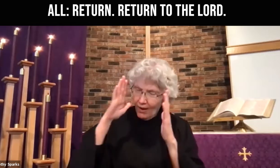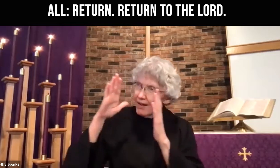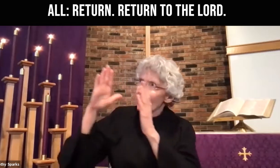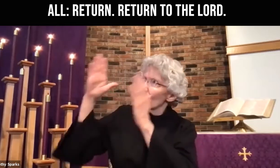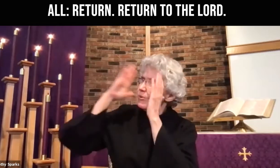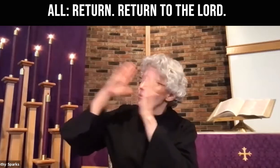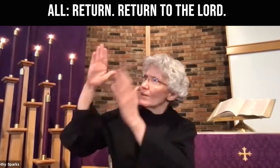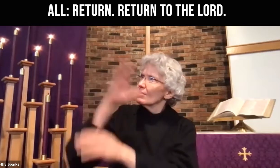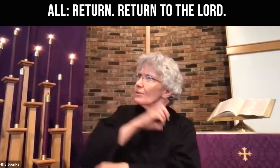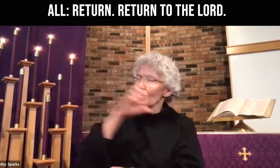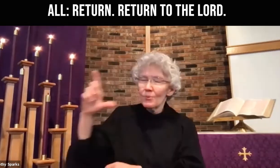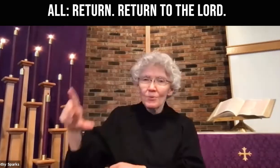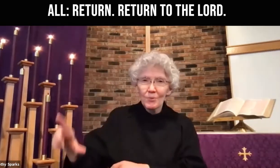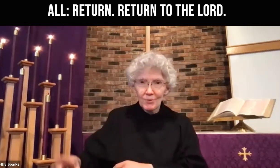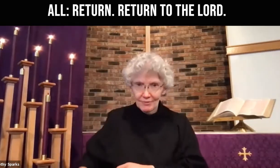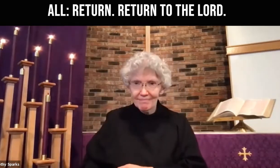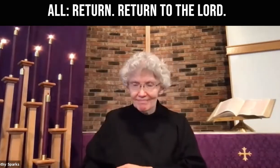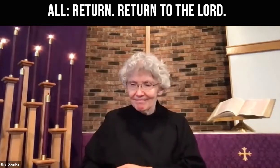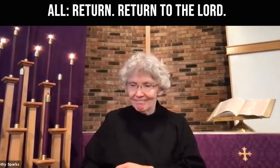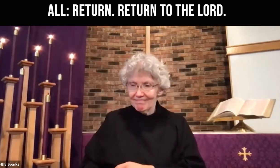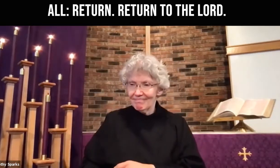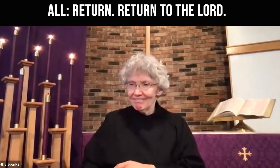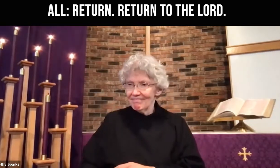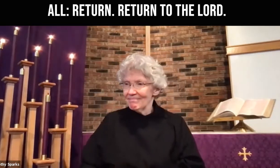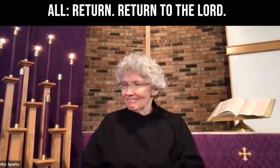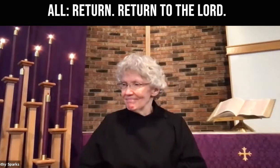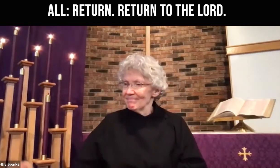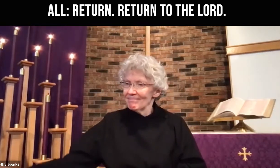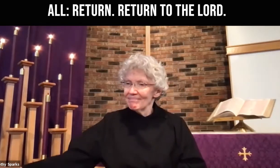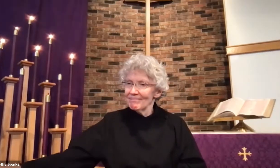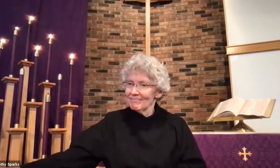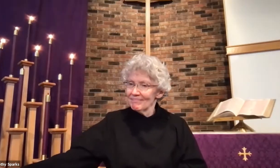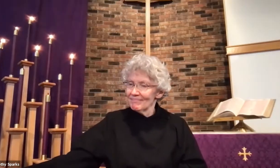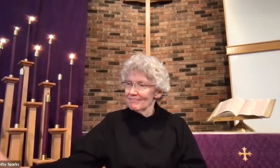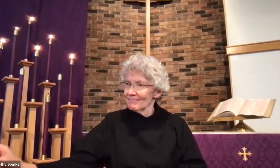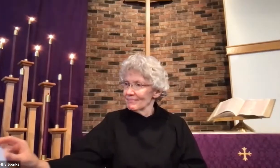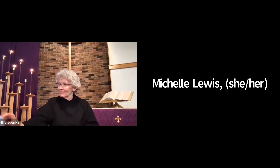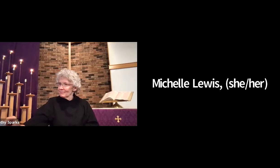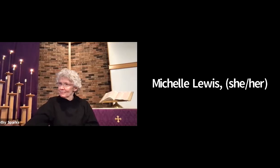And please follow along. Return, return to the Lord.